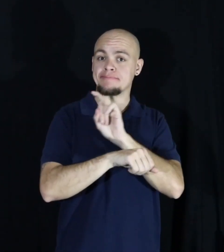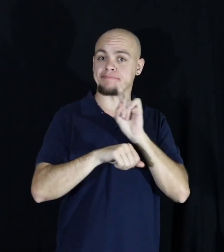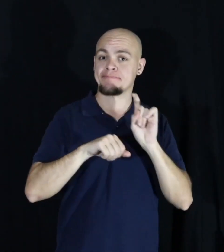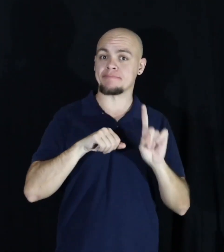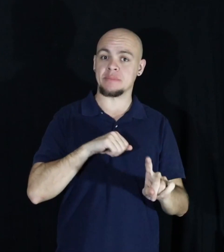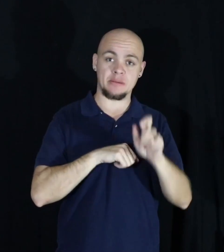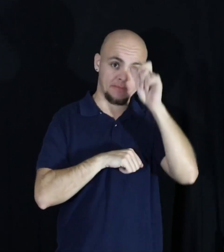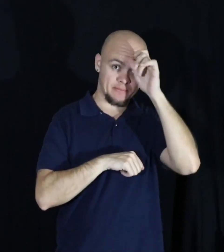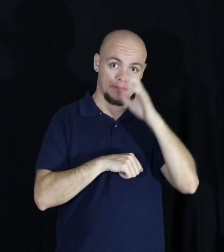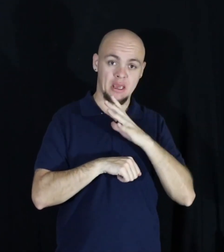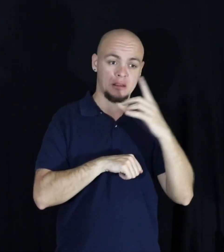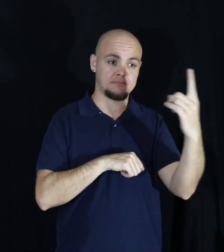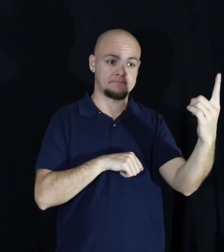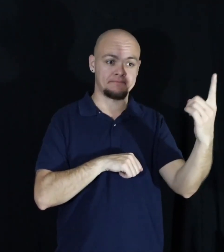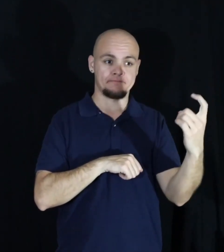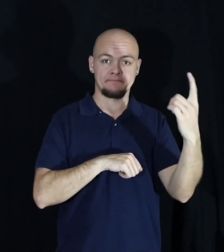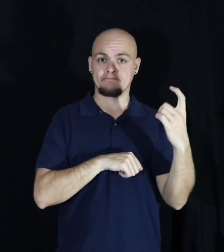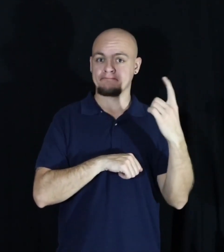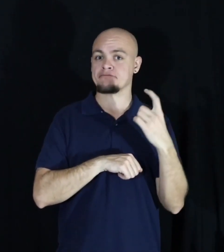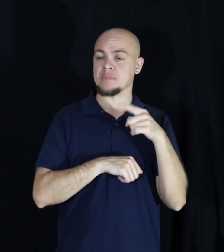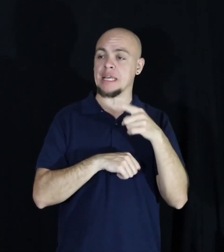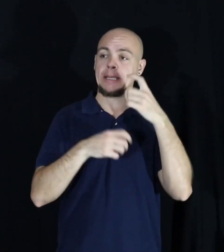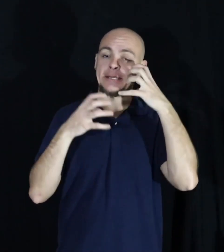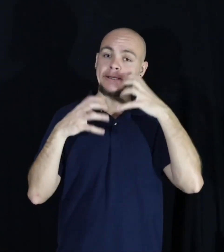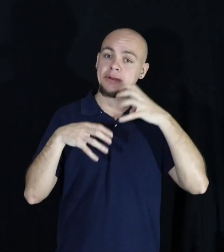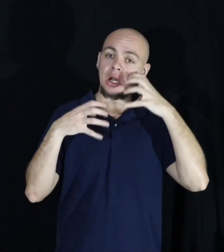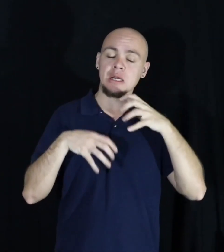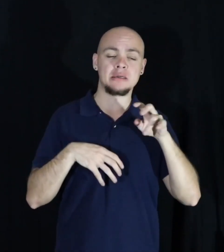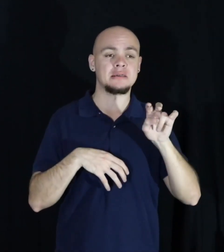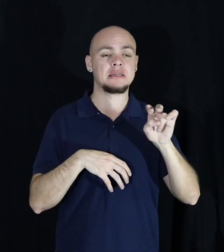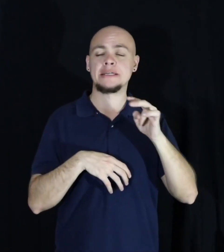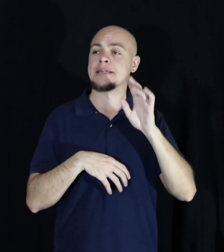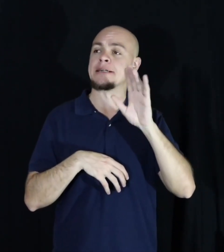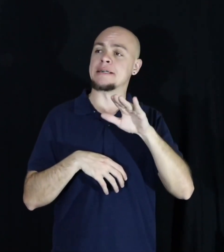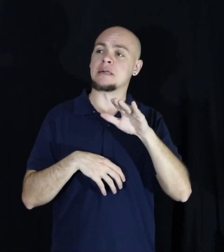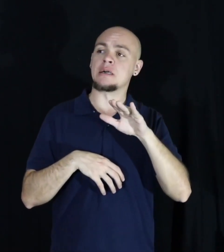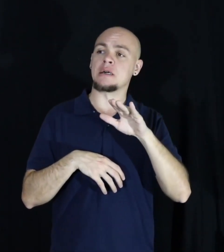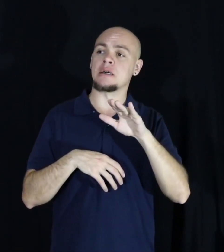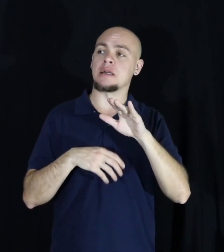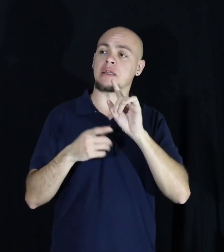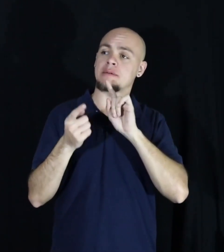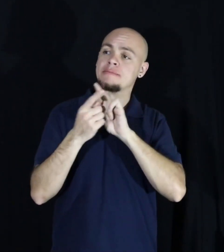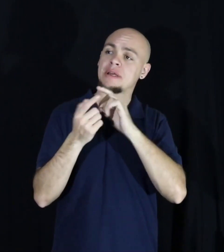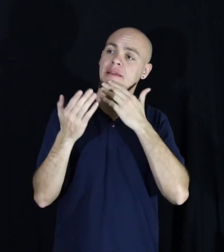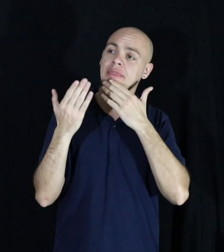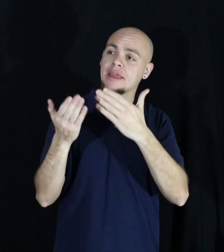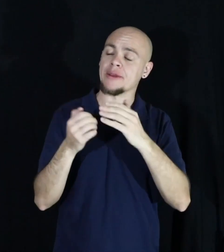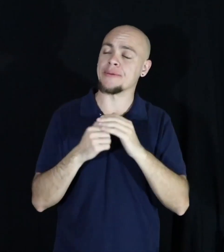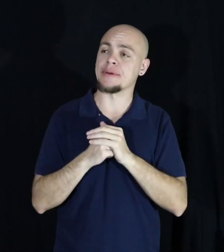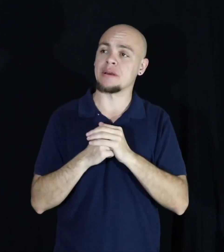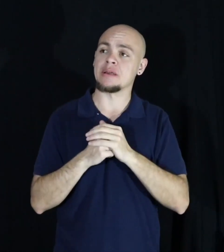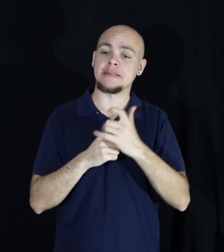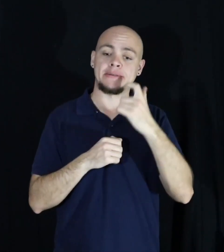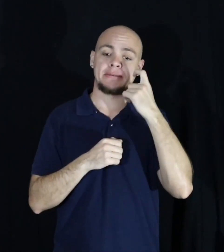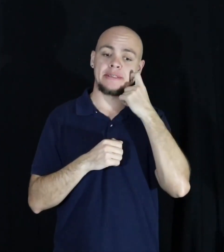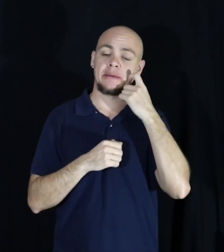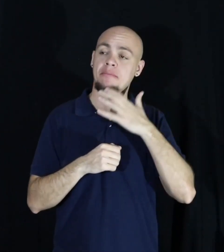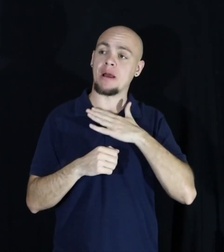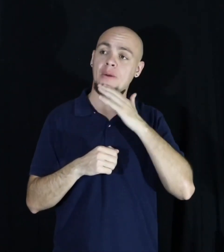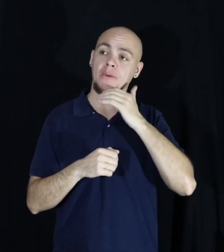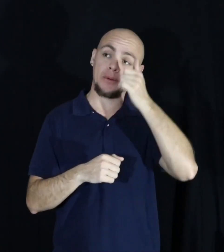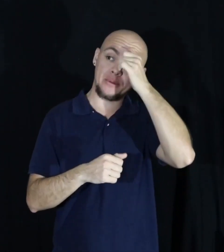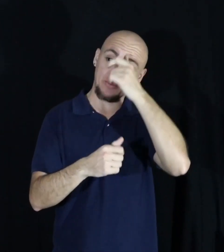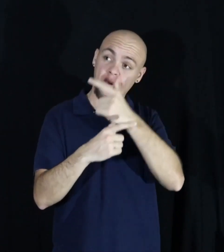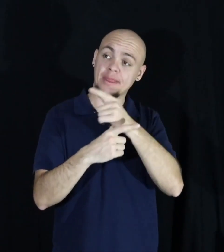gentleman come up to me afterwards, and he had tears in his eyes, and he told me, I had to find you and come thank you. I just had my older brother